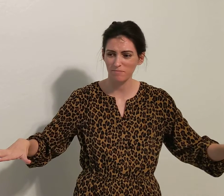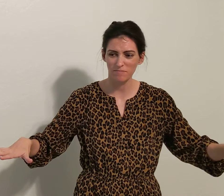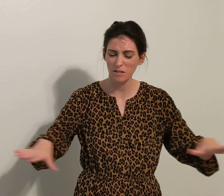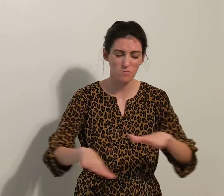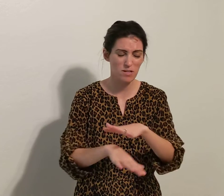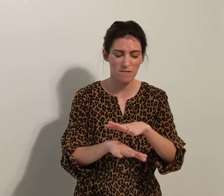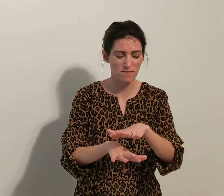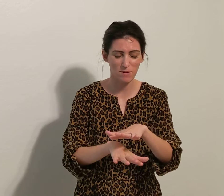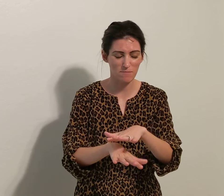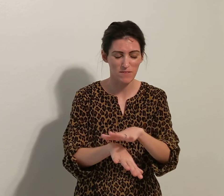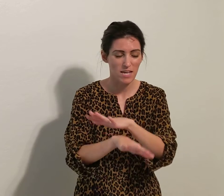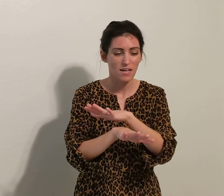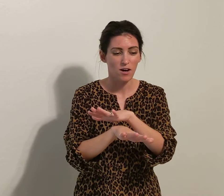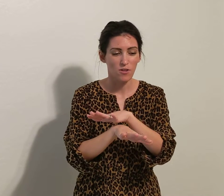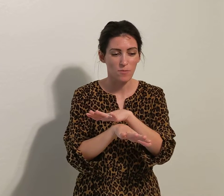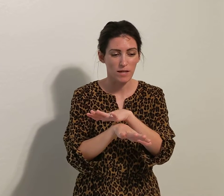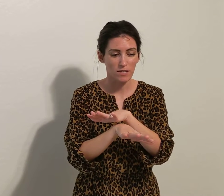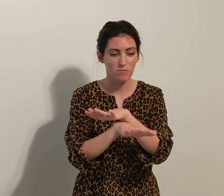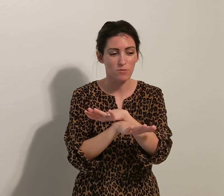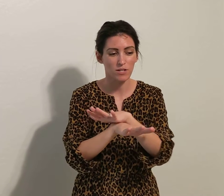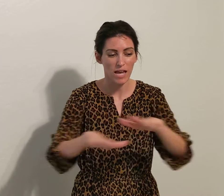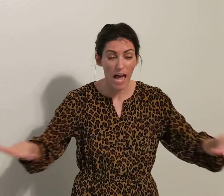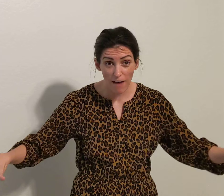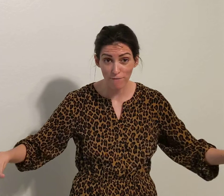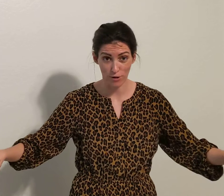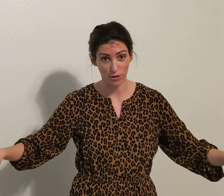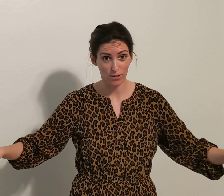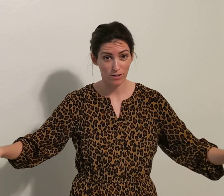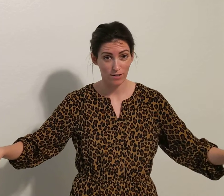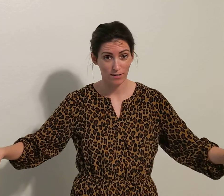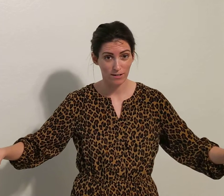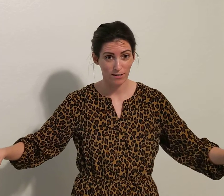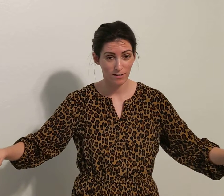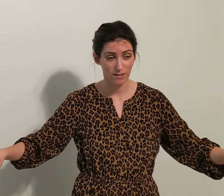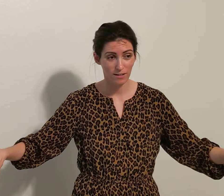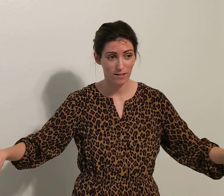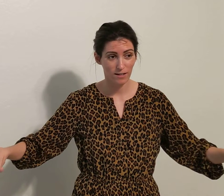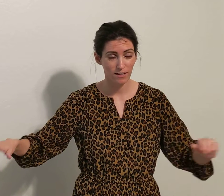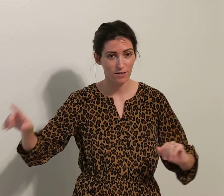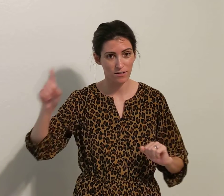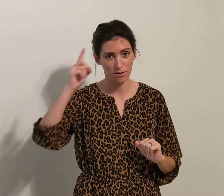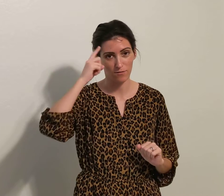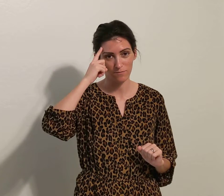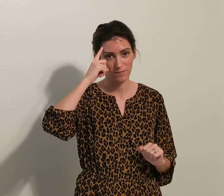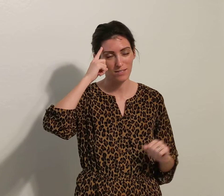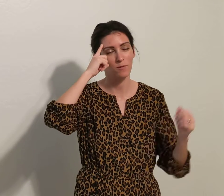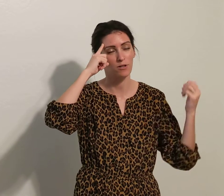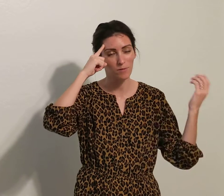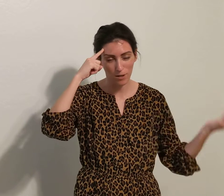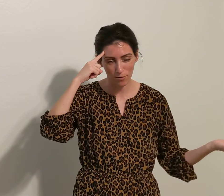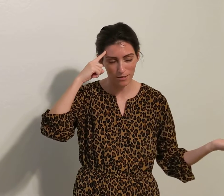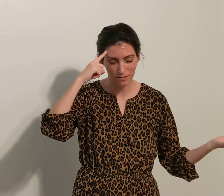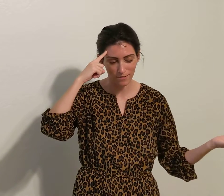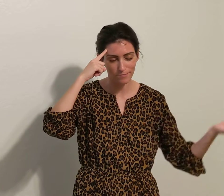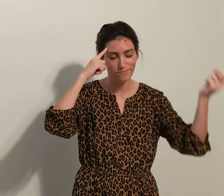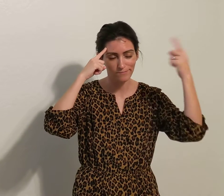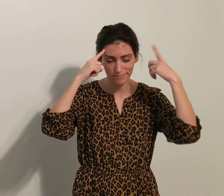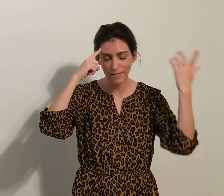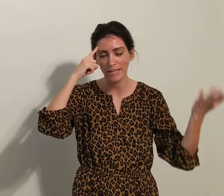know, okay, never mind. All the pain we would ever know. Because where do we know things? In